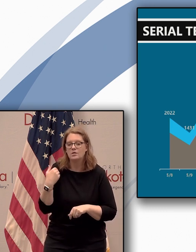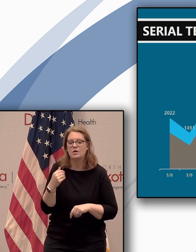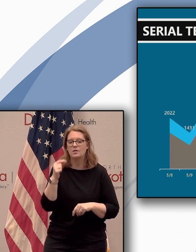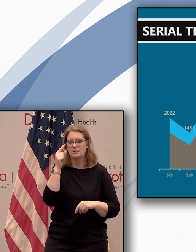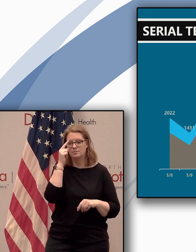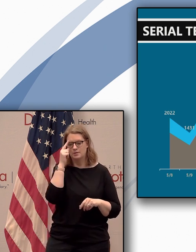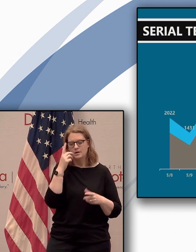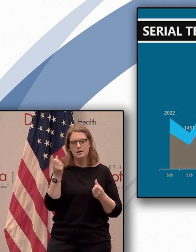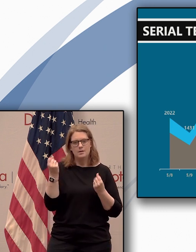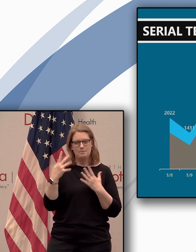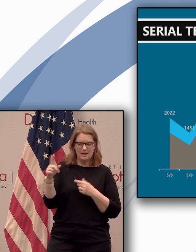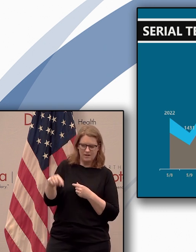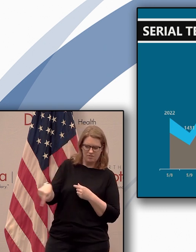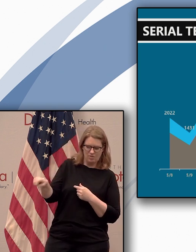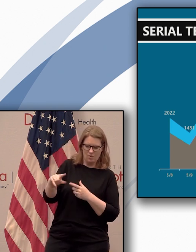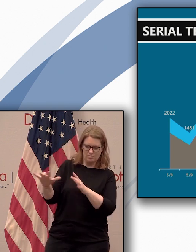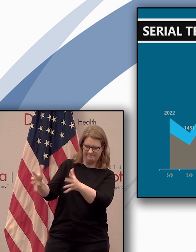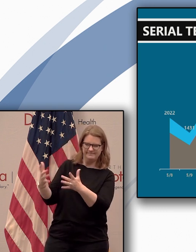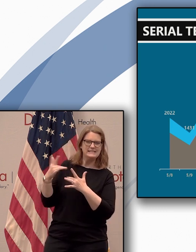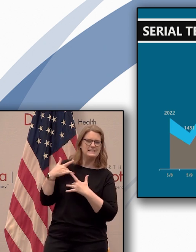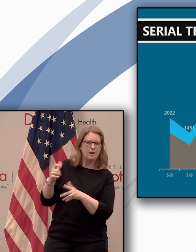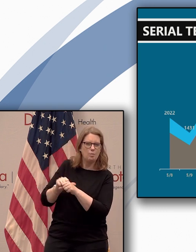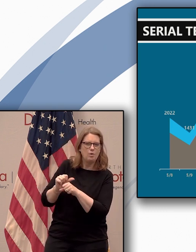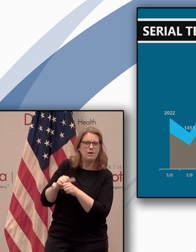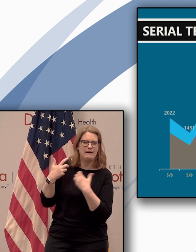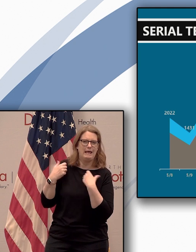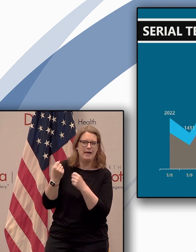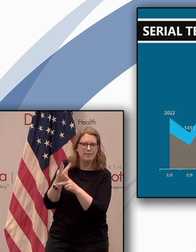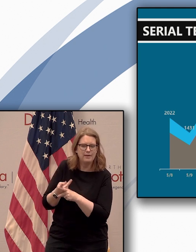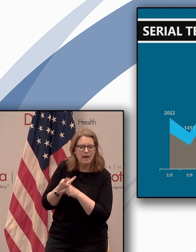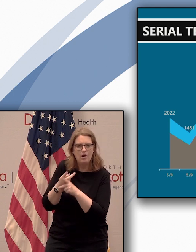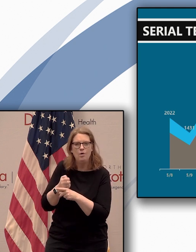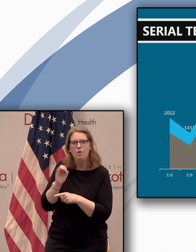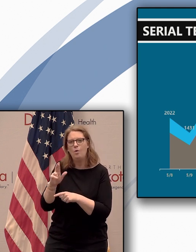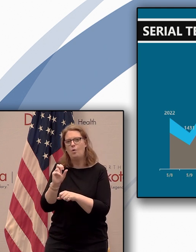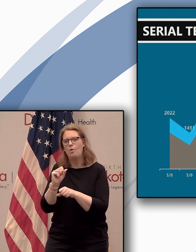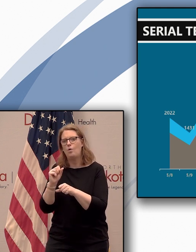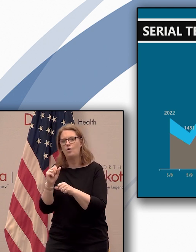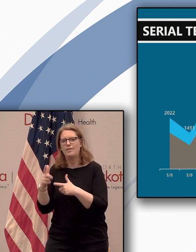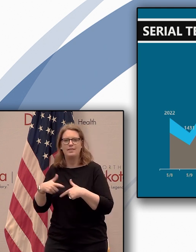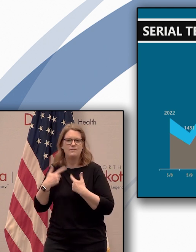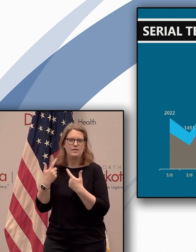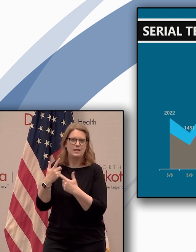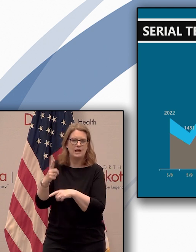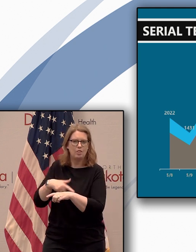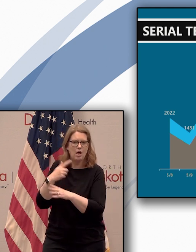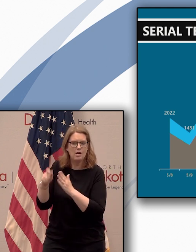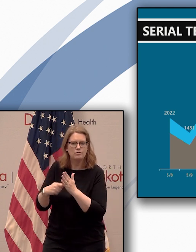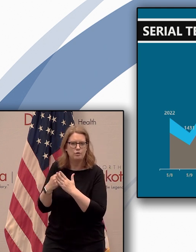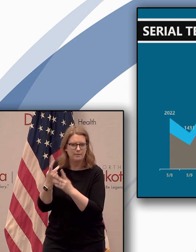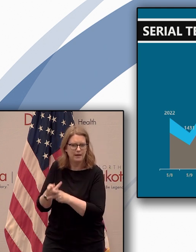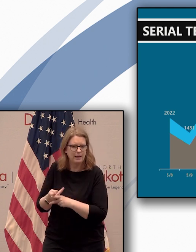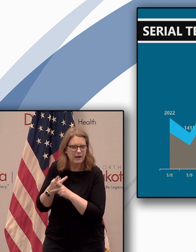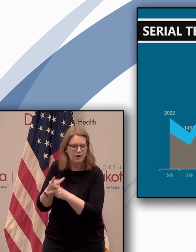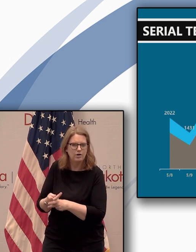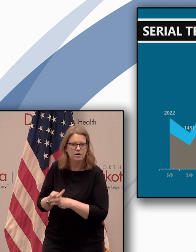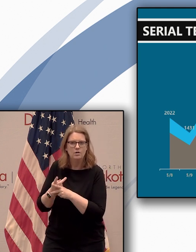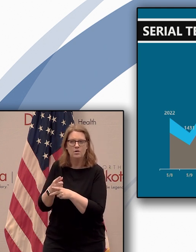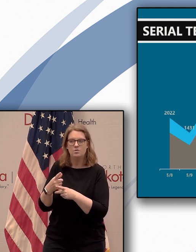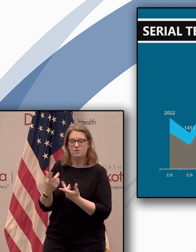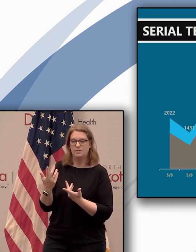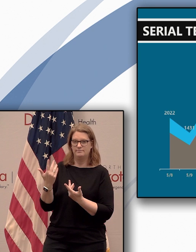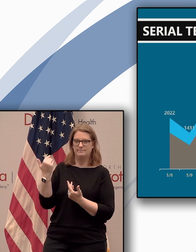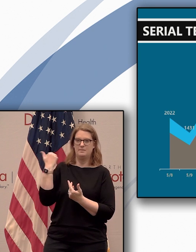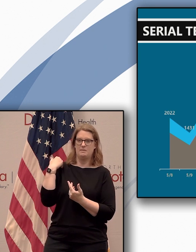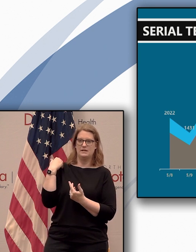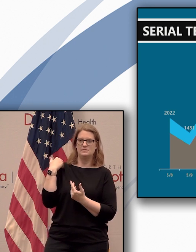course many of these are people that work in healthcare or reside in long-term care facilities where we've had outbreaks over the